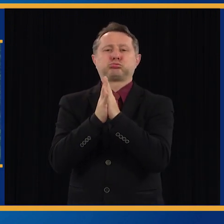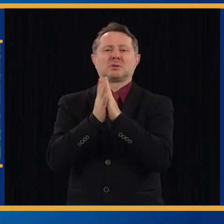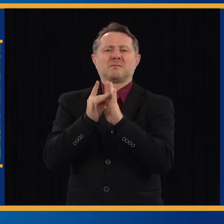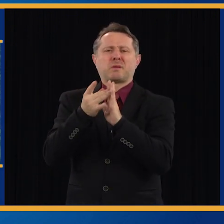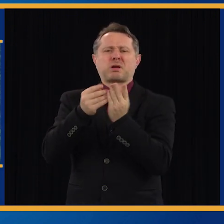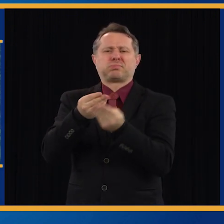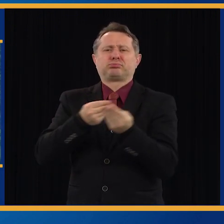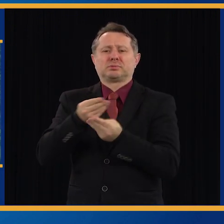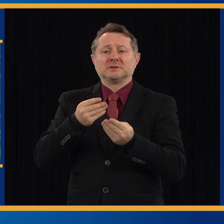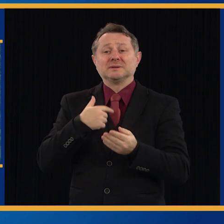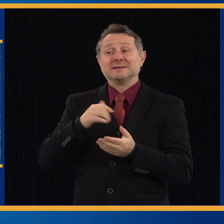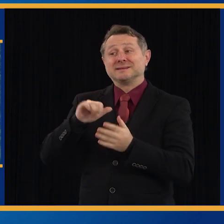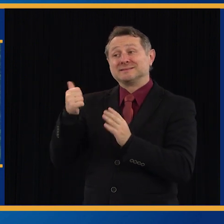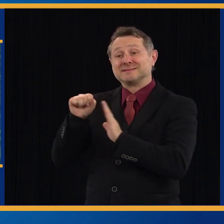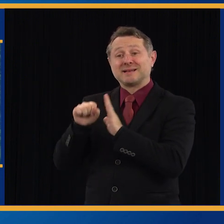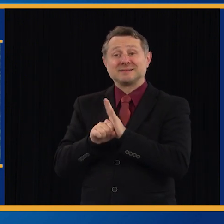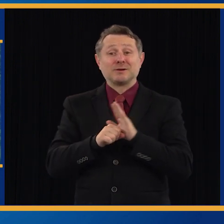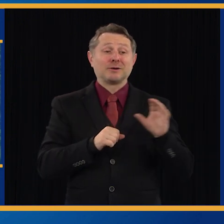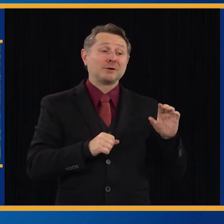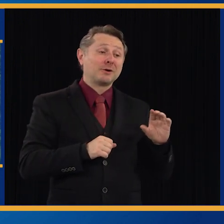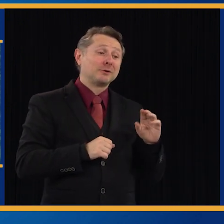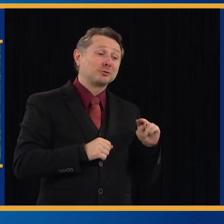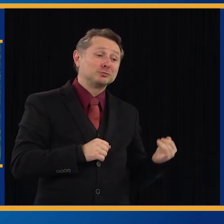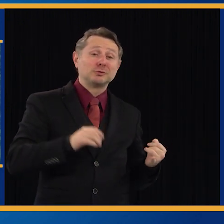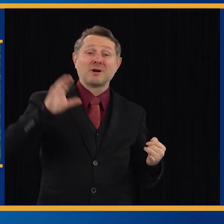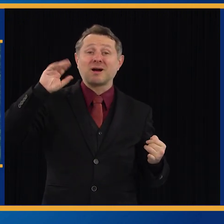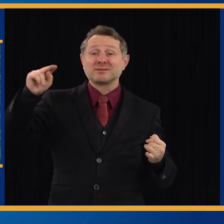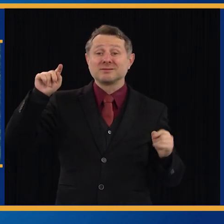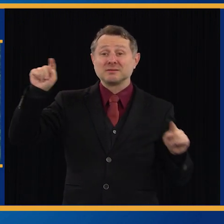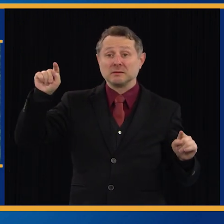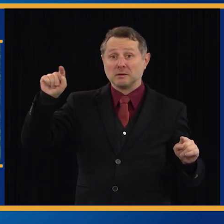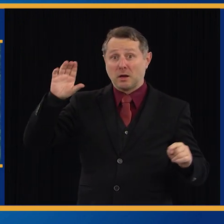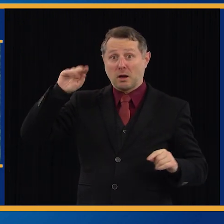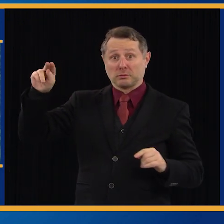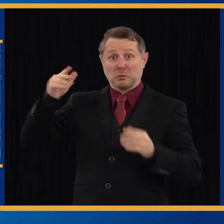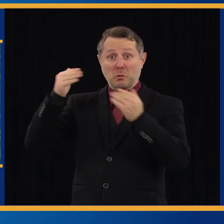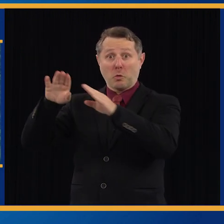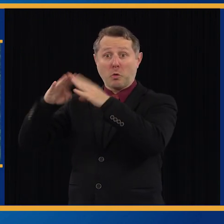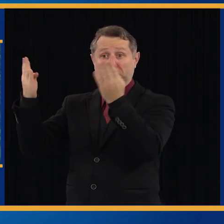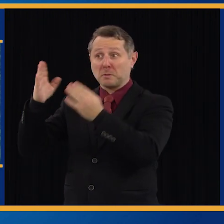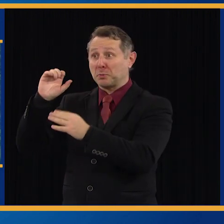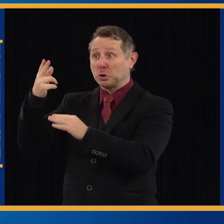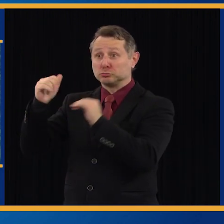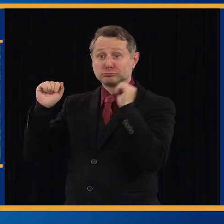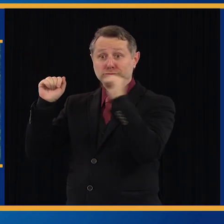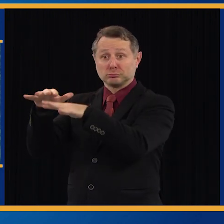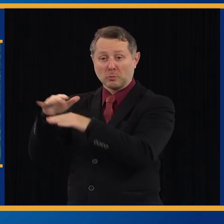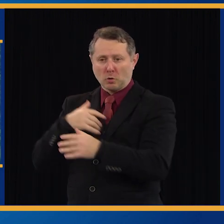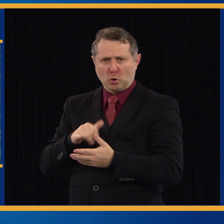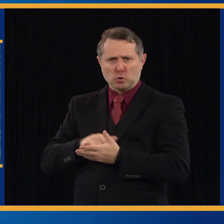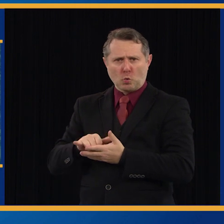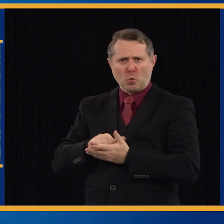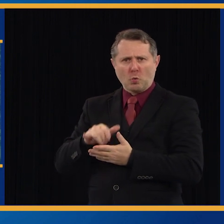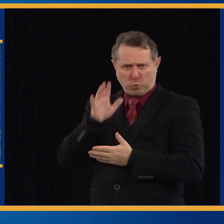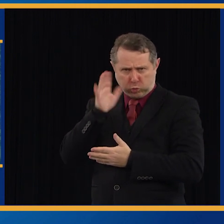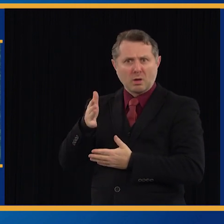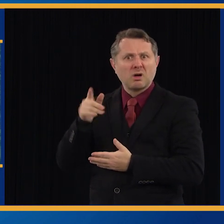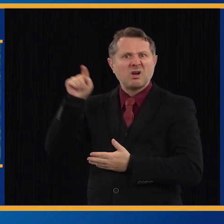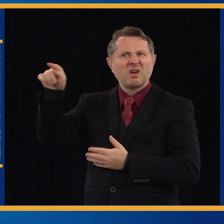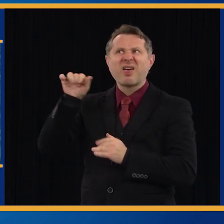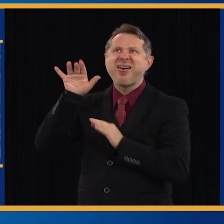because, frankly, if they open up a beach in Connecticut, you could see a flow of people from New York going to a beach in